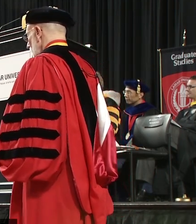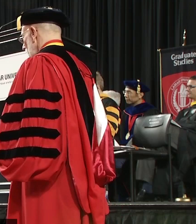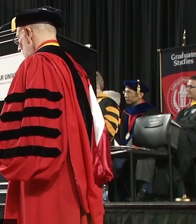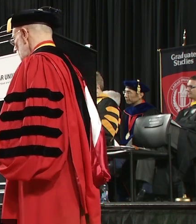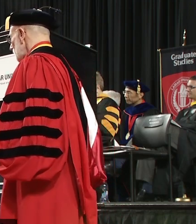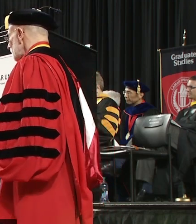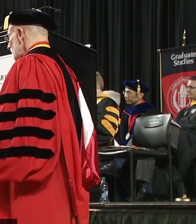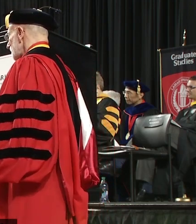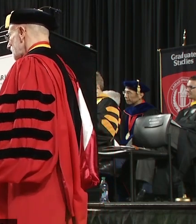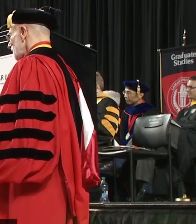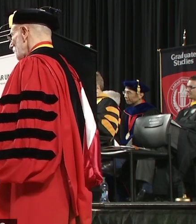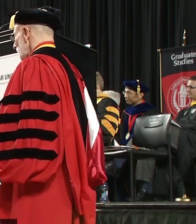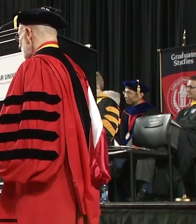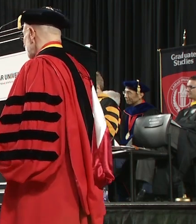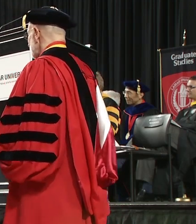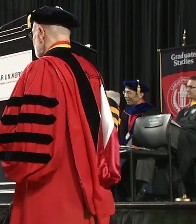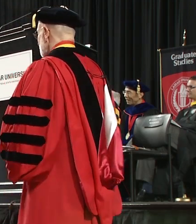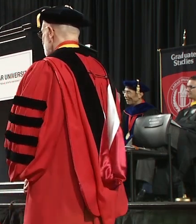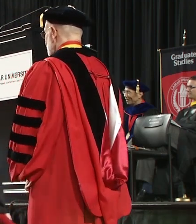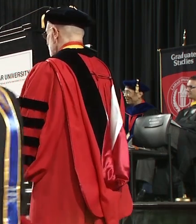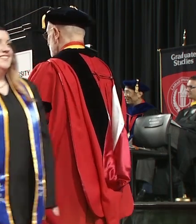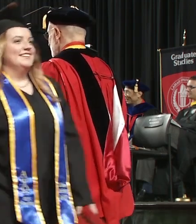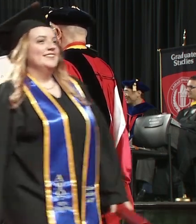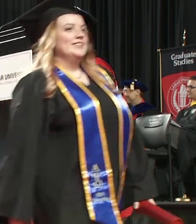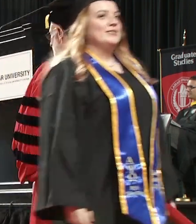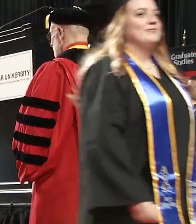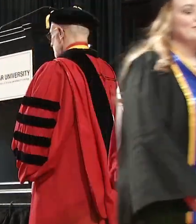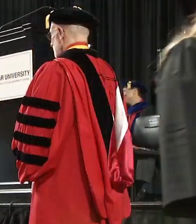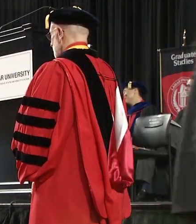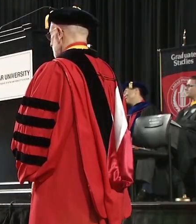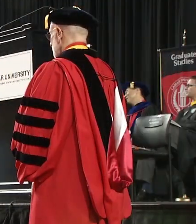Tamisha Jolynn Ramsey.